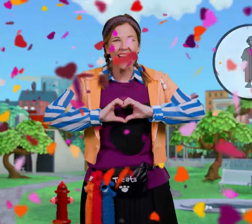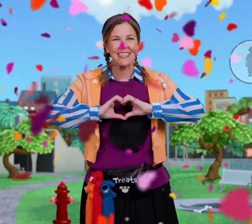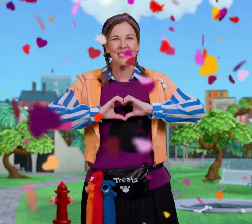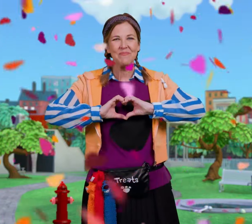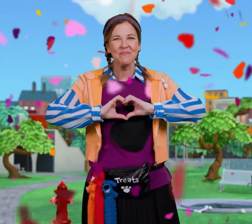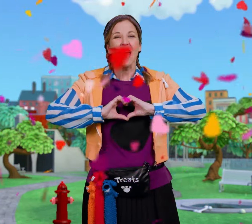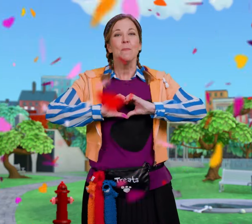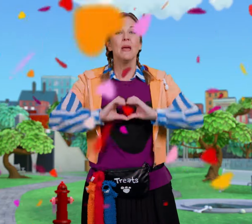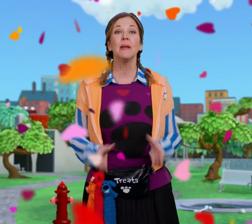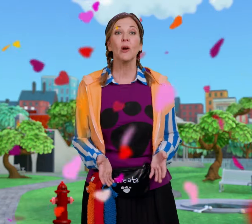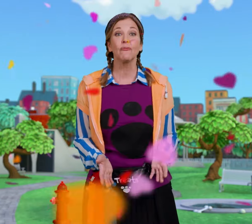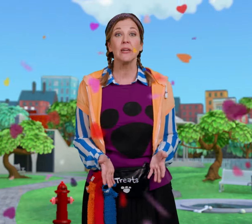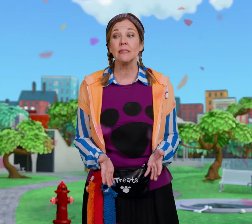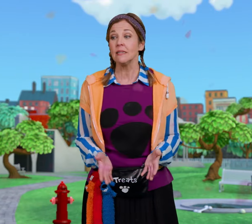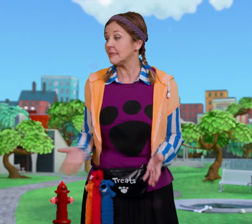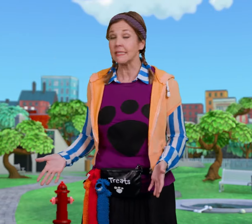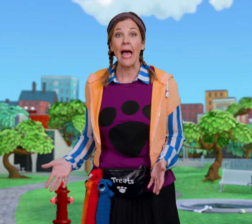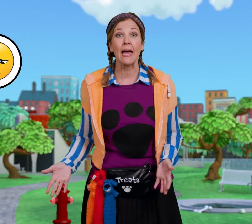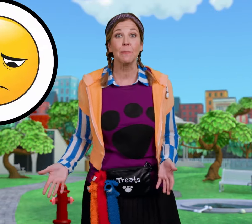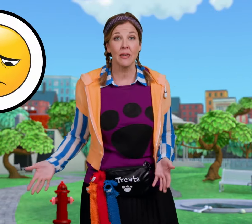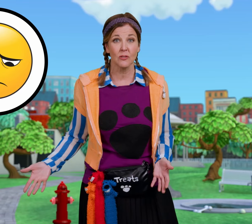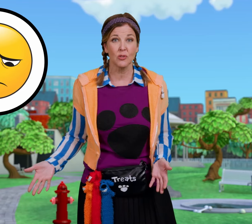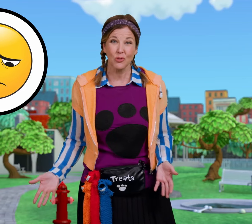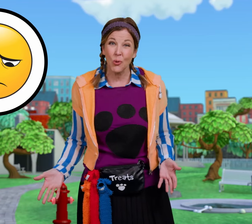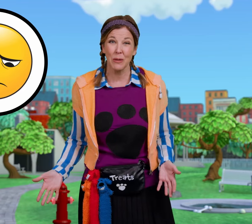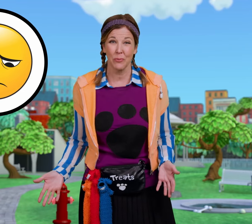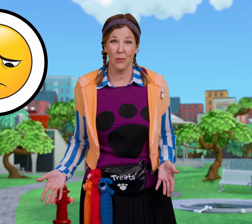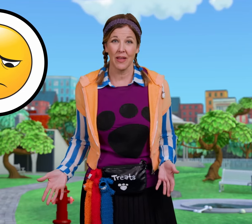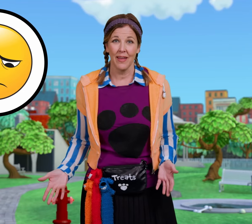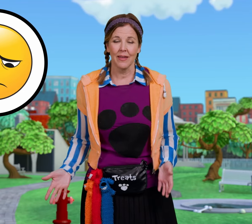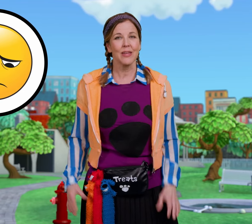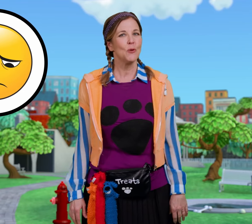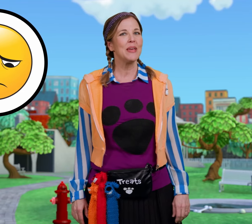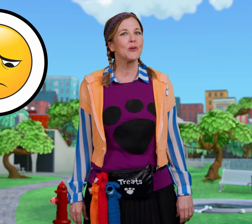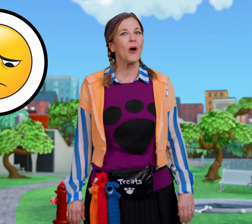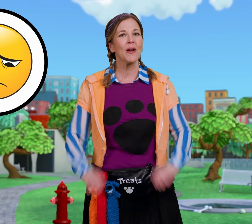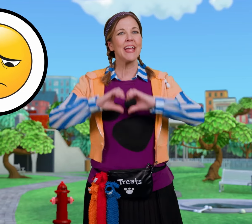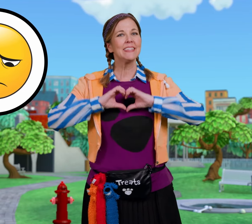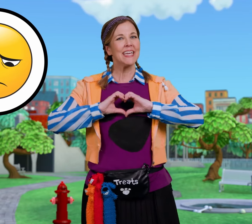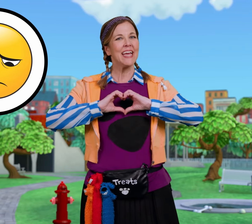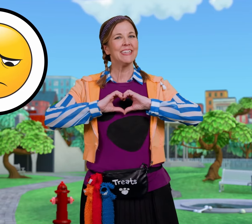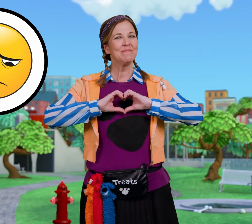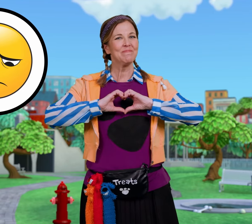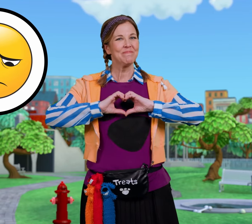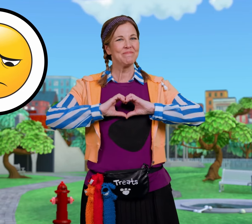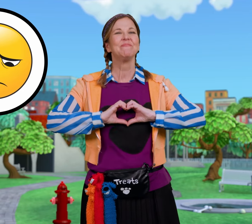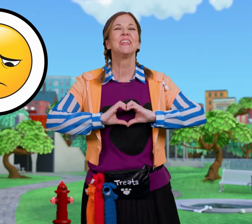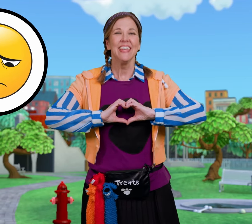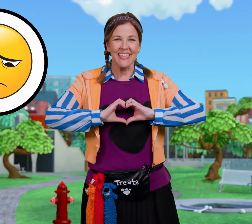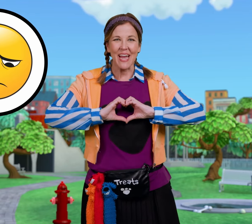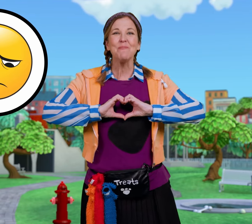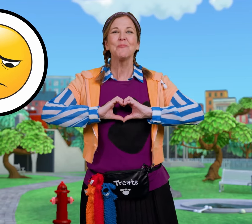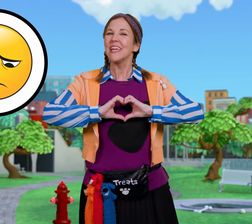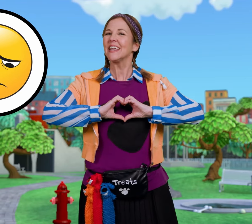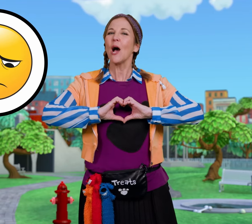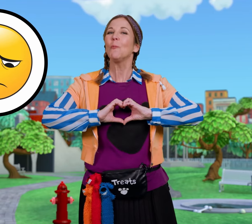great maybe our friend is sad because their toy broke can you make your heart hands again yep we can help